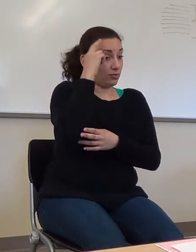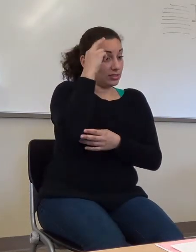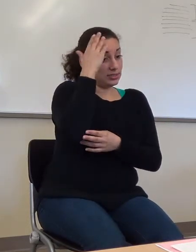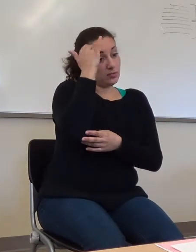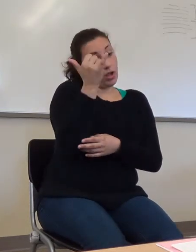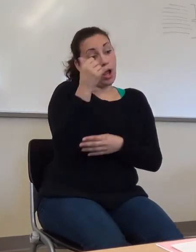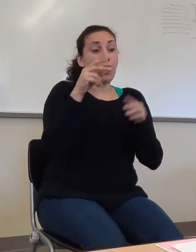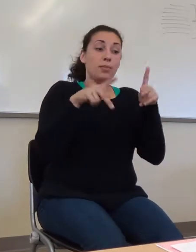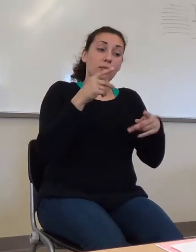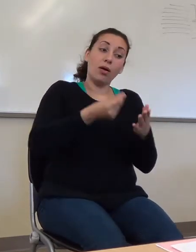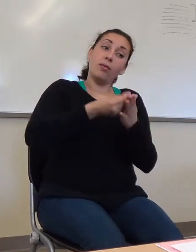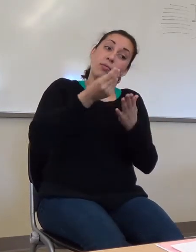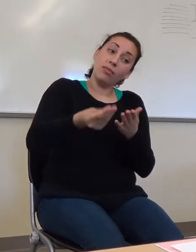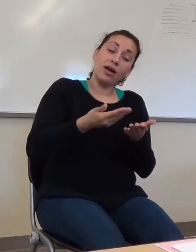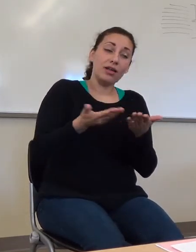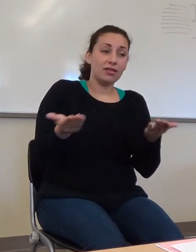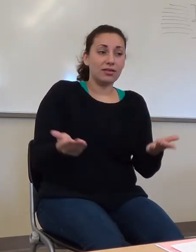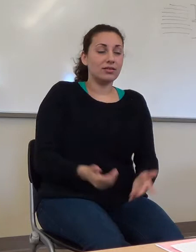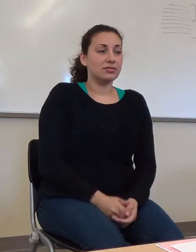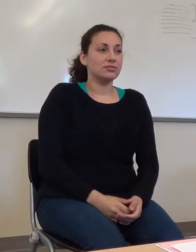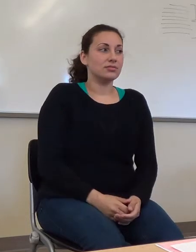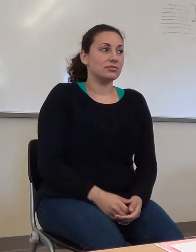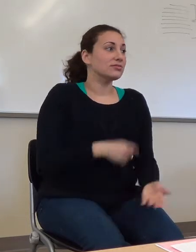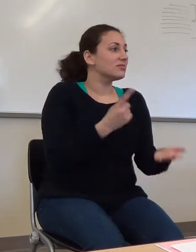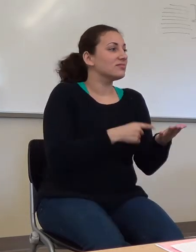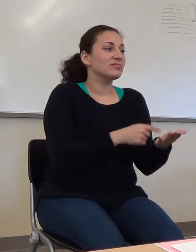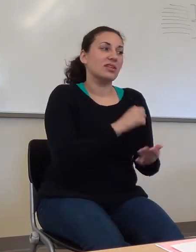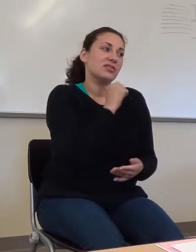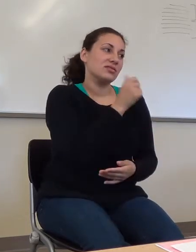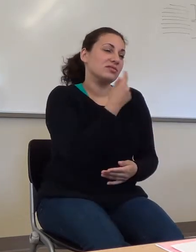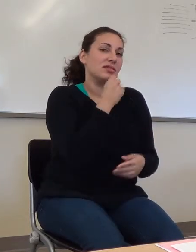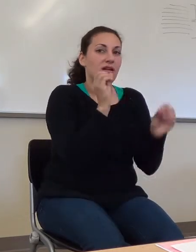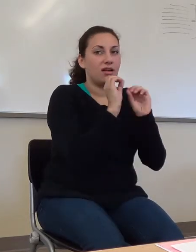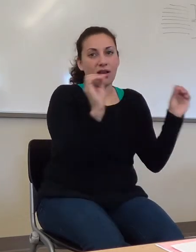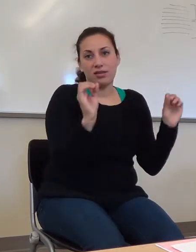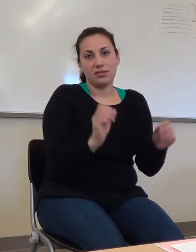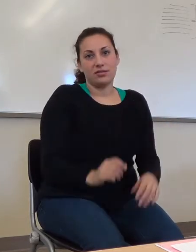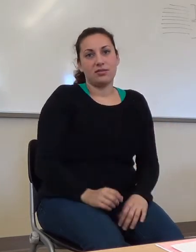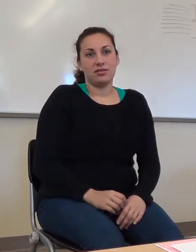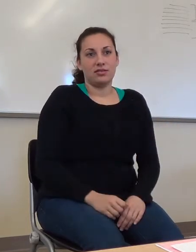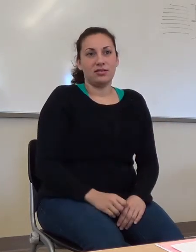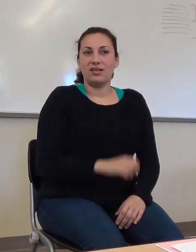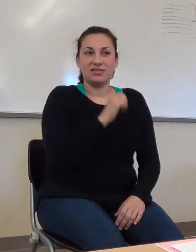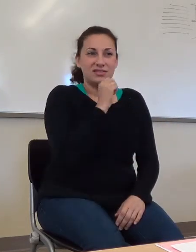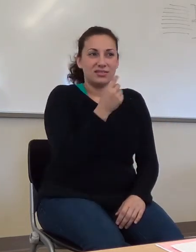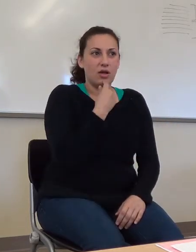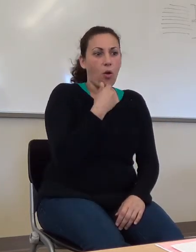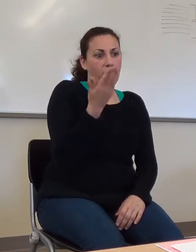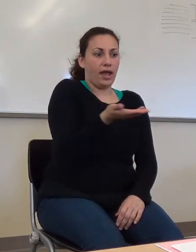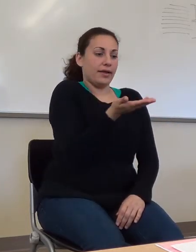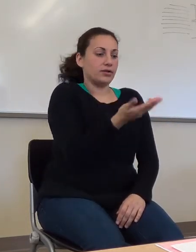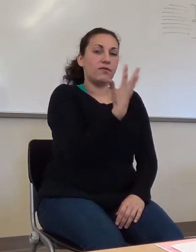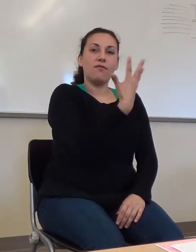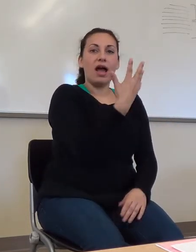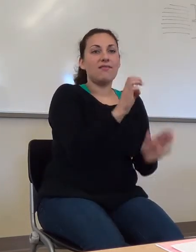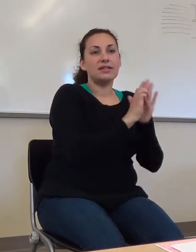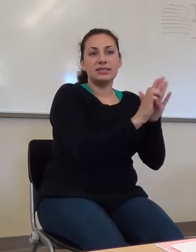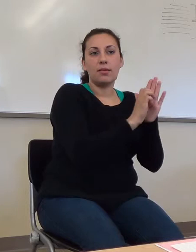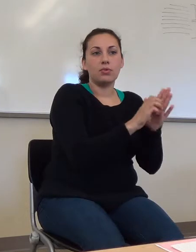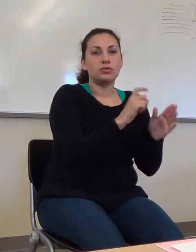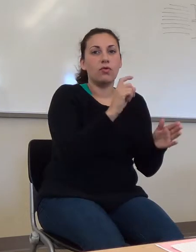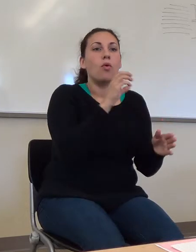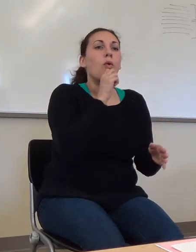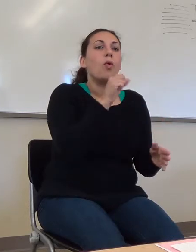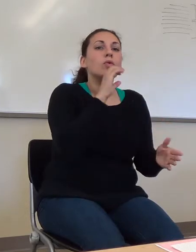things. And sometimes it doesn't. Sometimes it doesn't say, here are 5 examples of old wives'